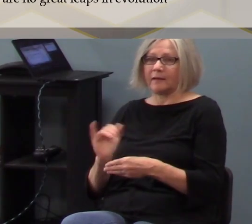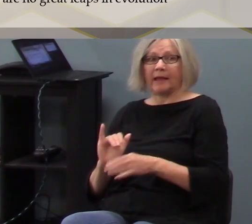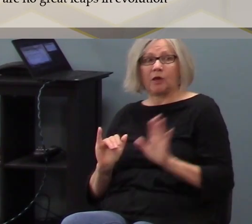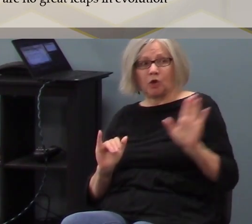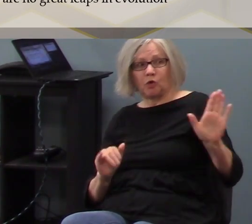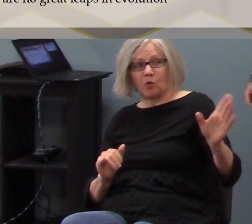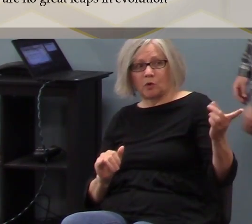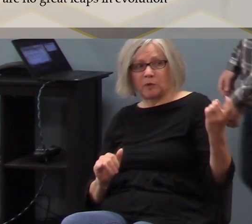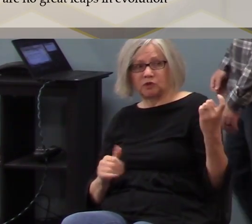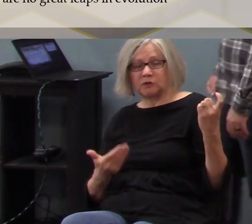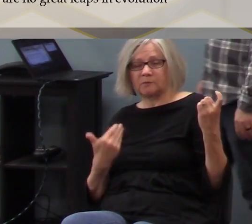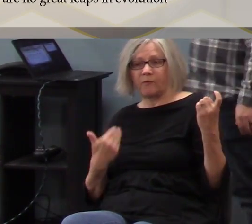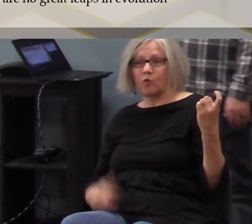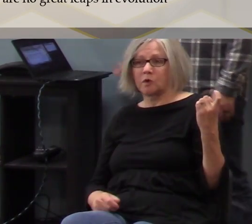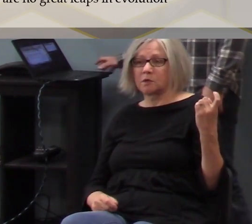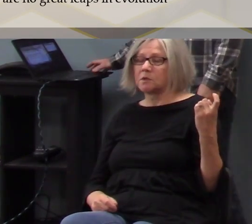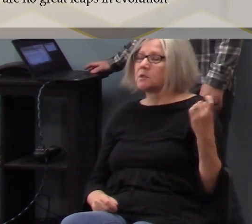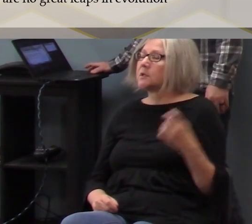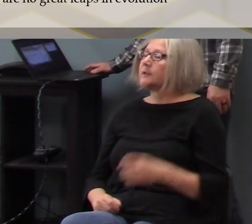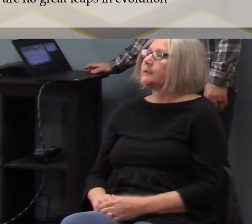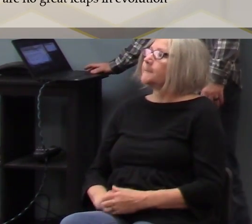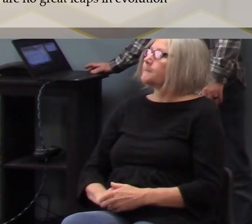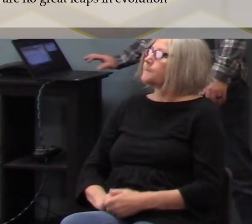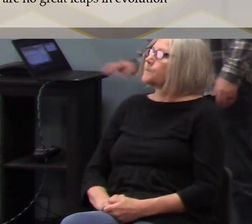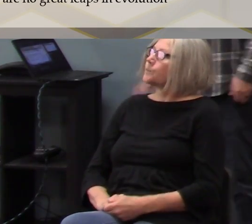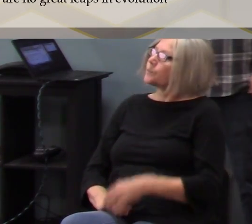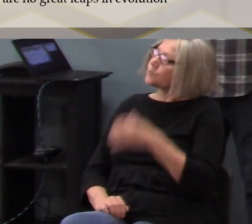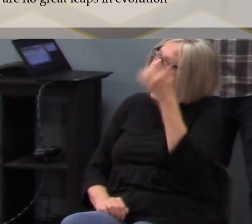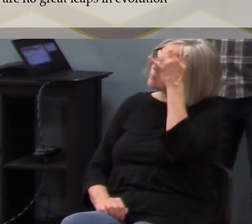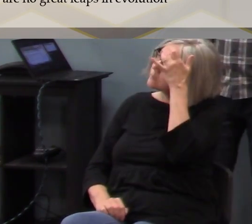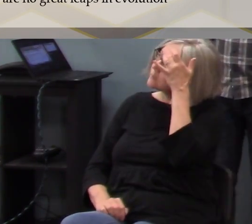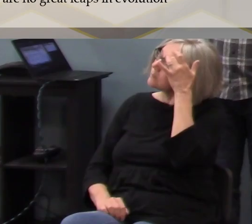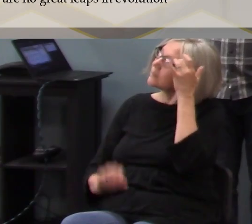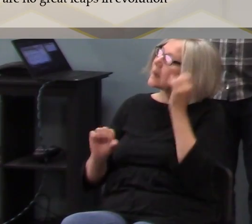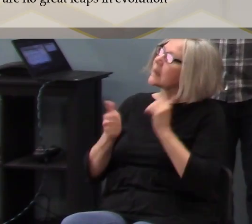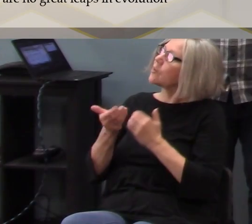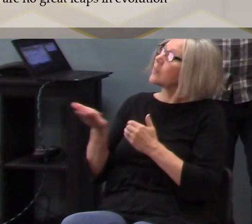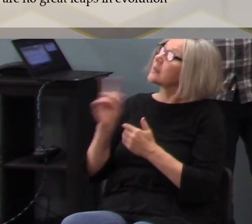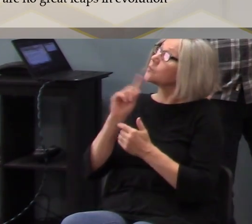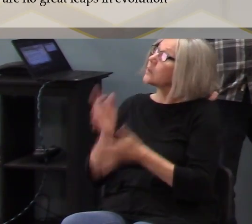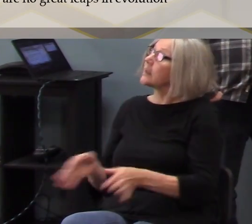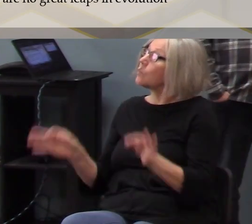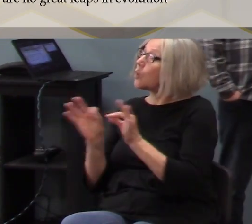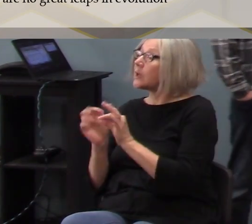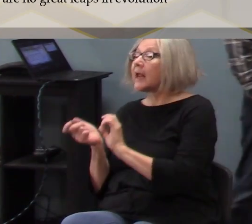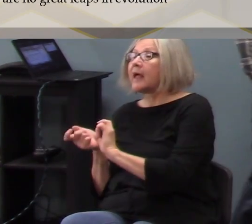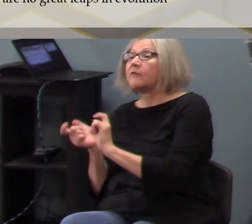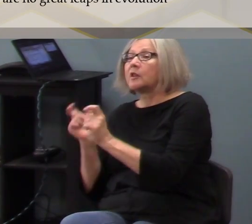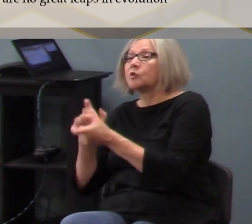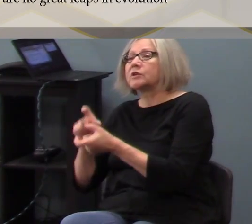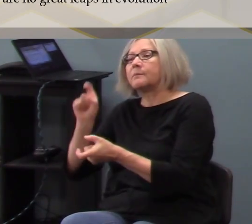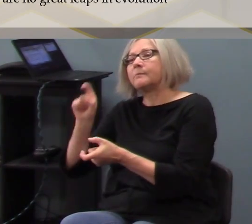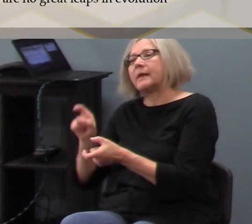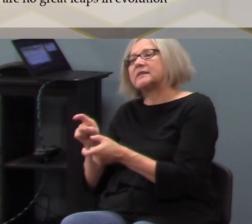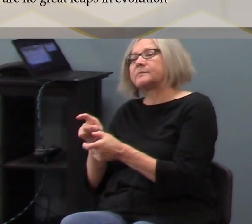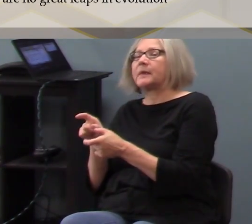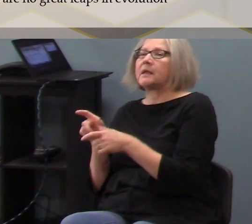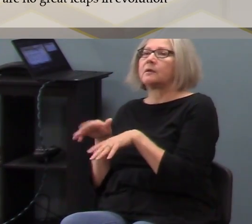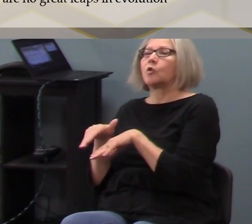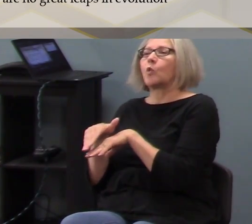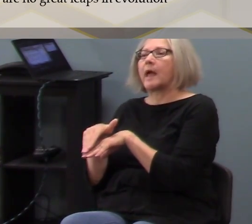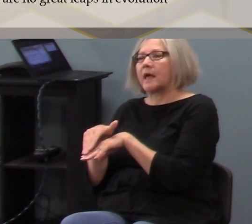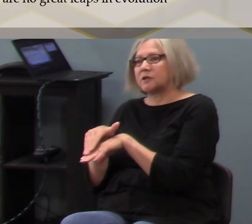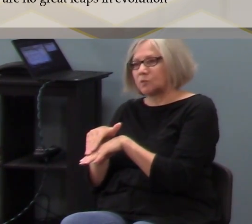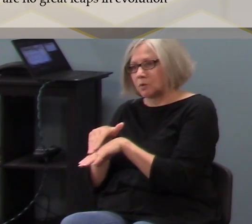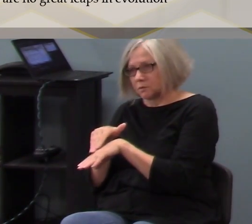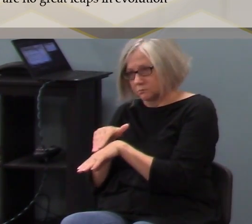earlier. All right. The other thing that's really important to understand is evolution has to be gradual,